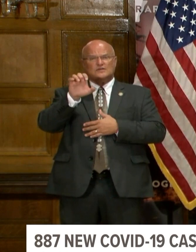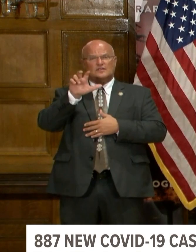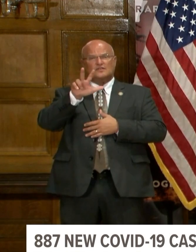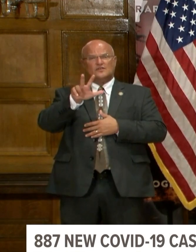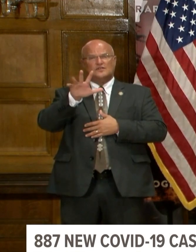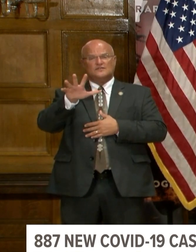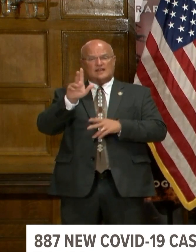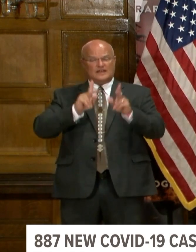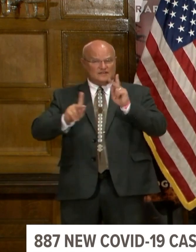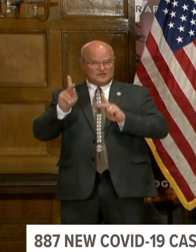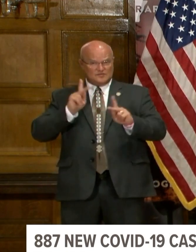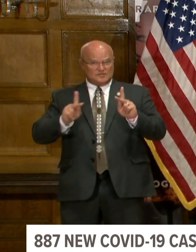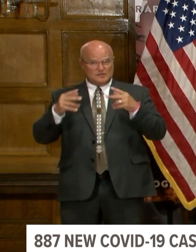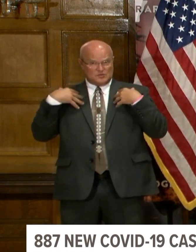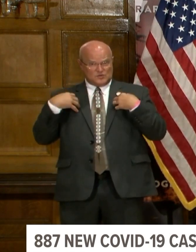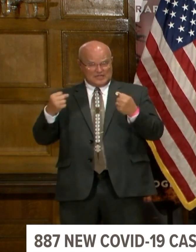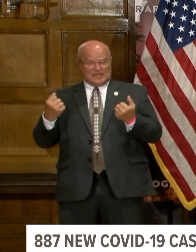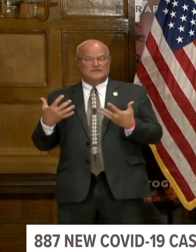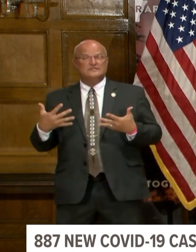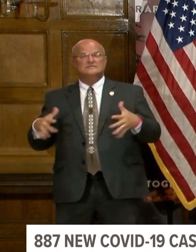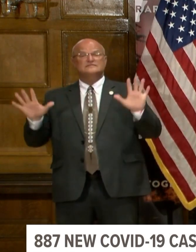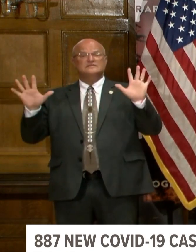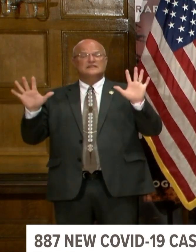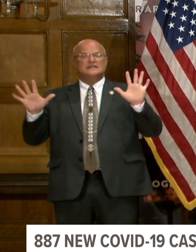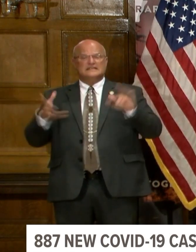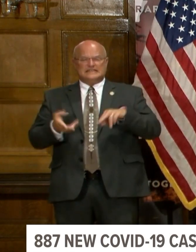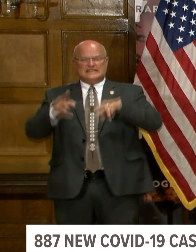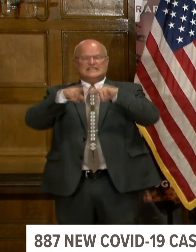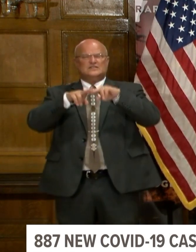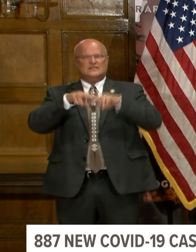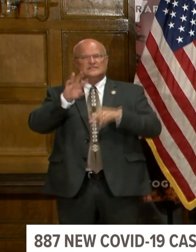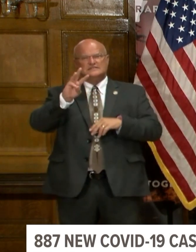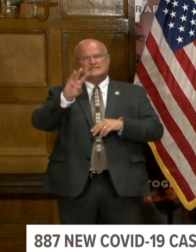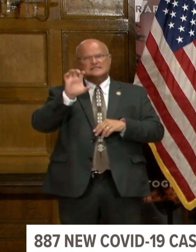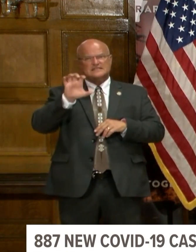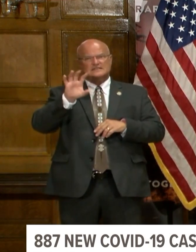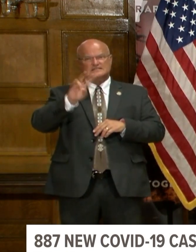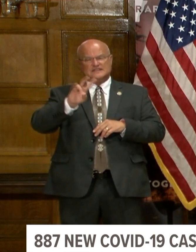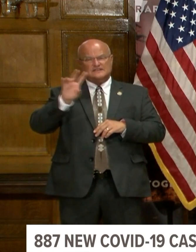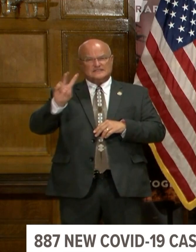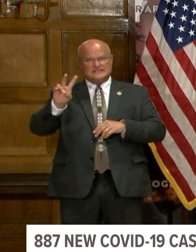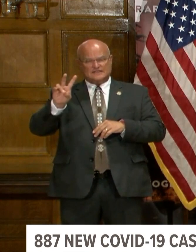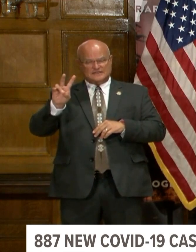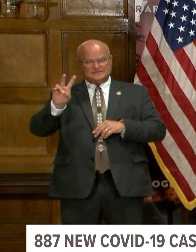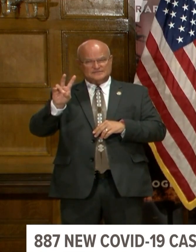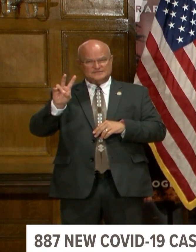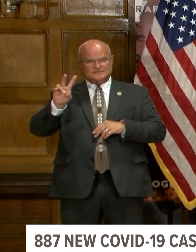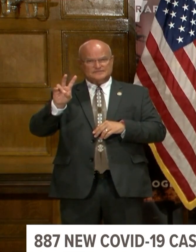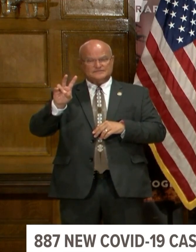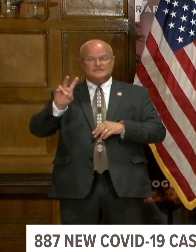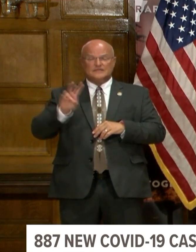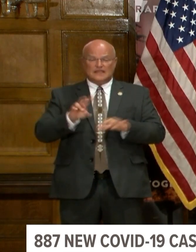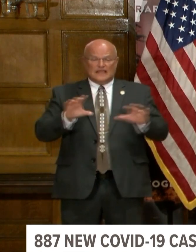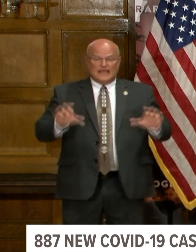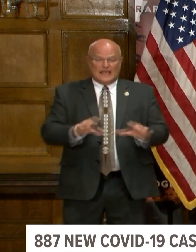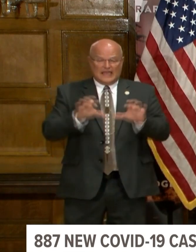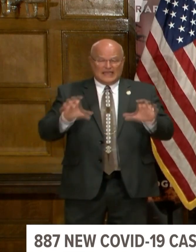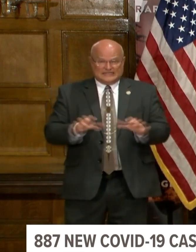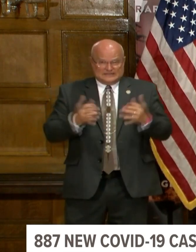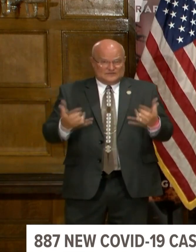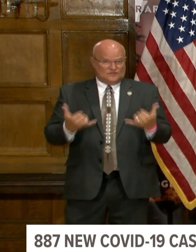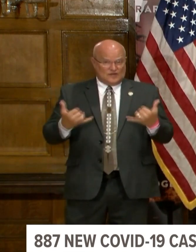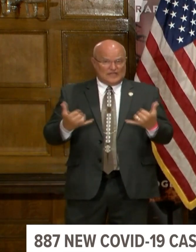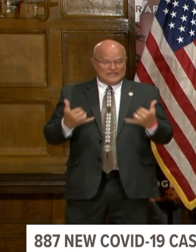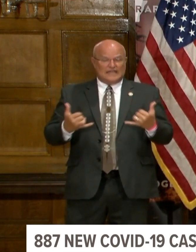49,135 individuals recovered in the state. That's an increase of 677 from yesterday. Active cases at this